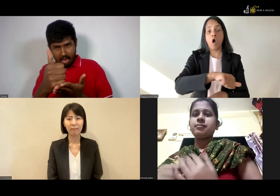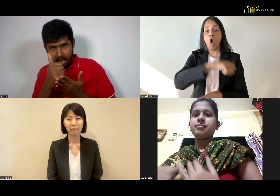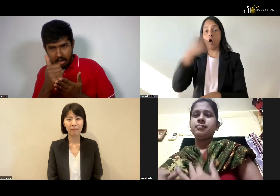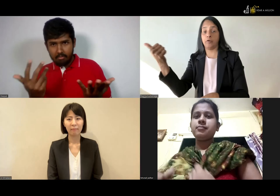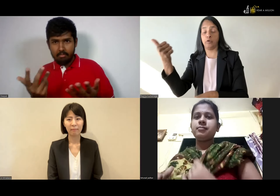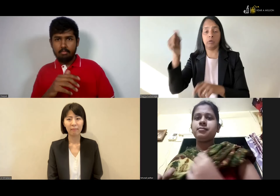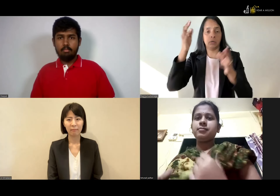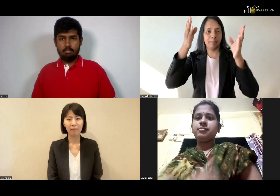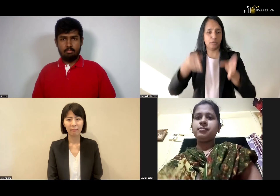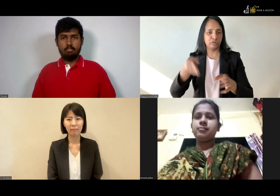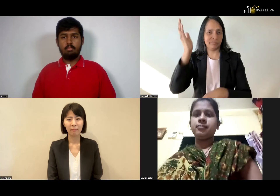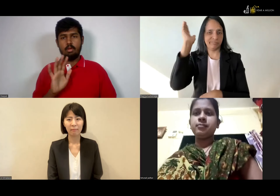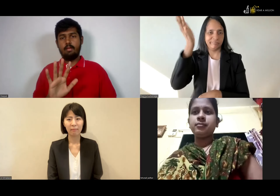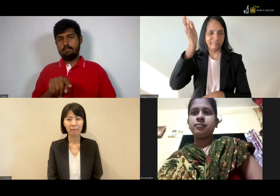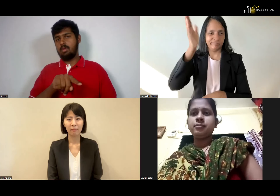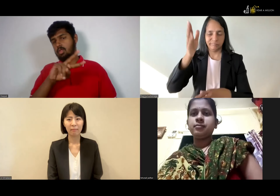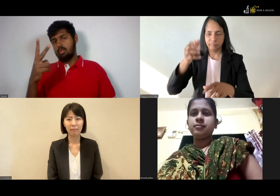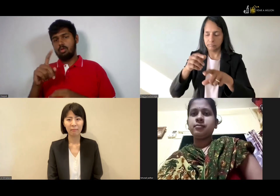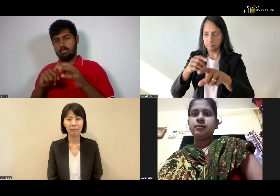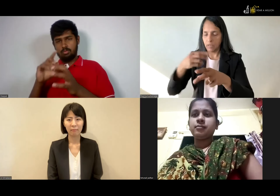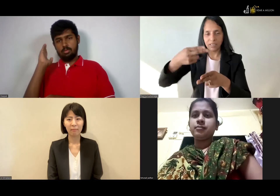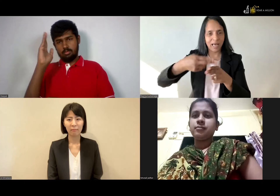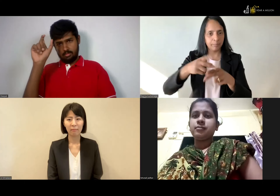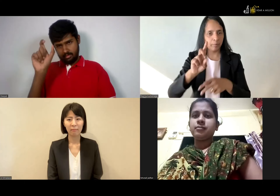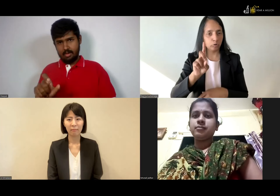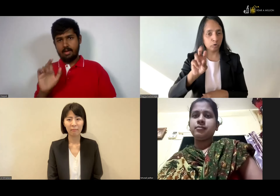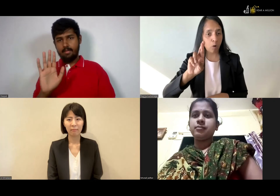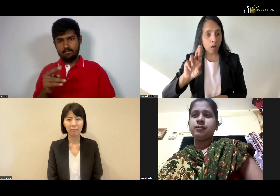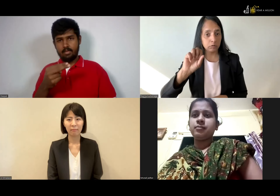See, thank you for your question. We will have another presenter now,